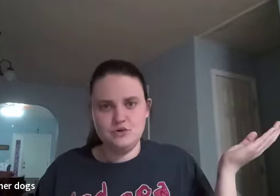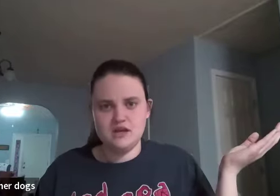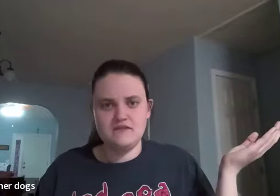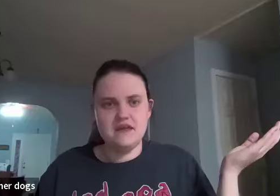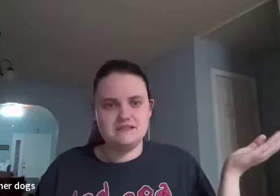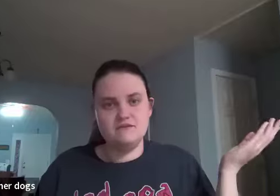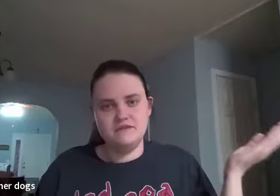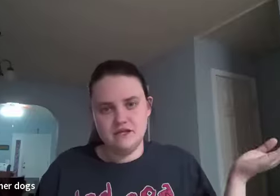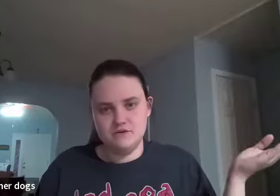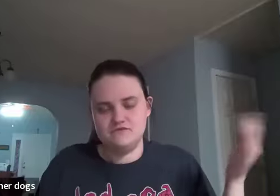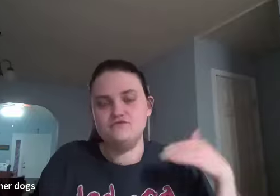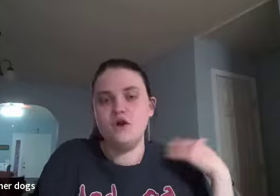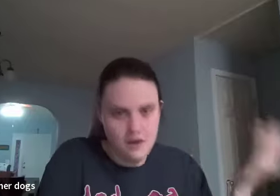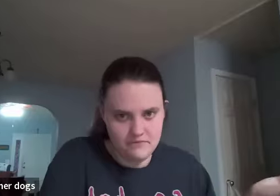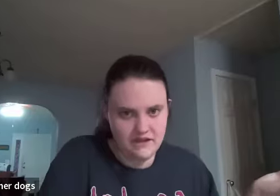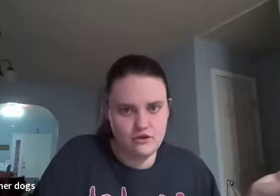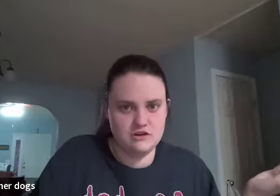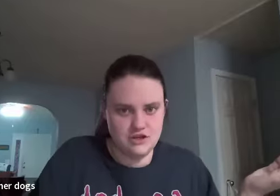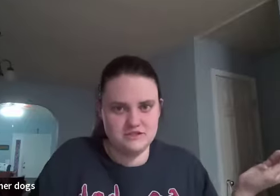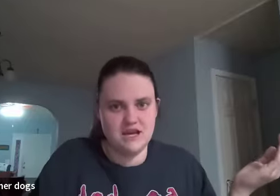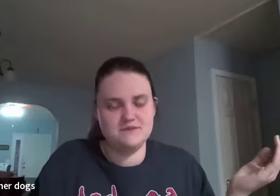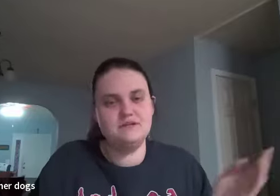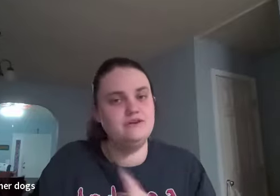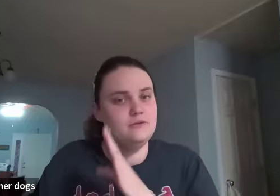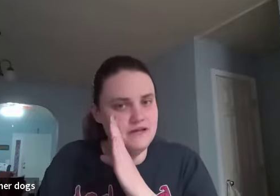look at the ASL videos from like those October times. But if you're a big